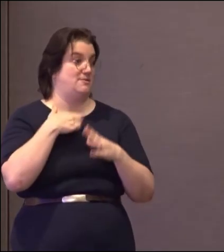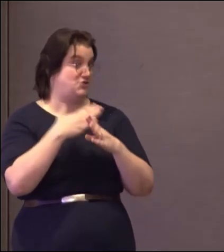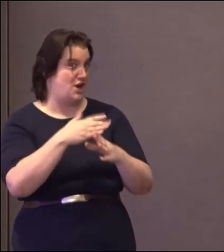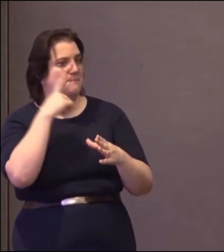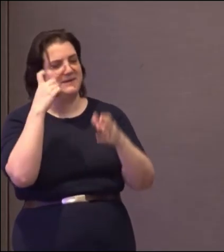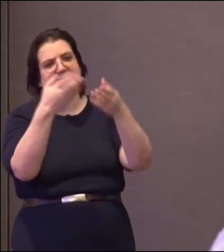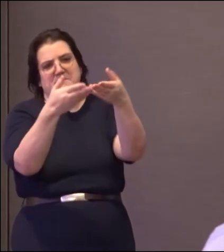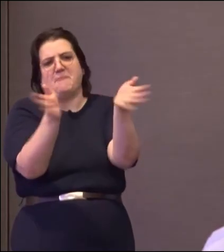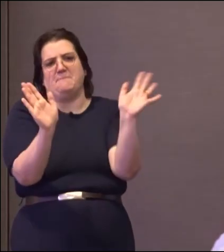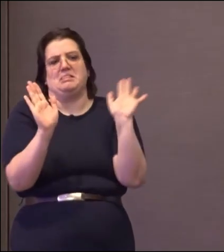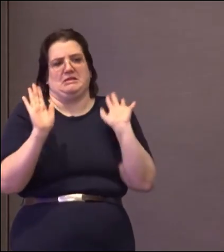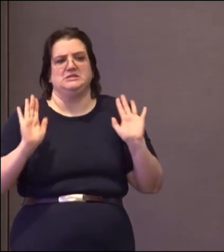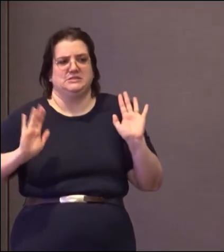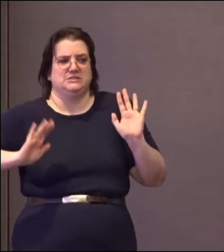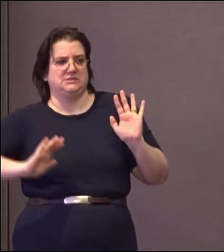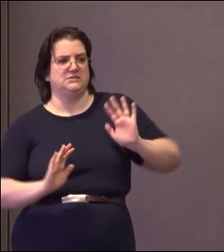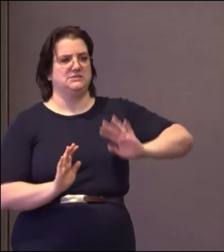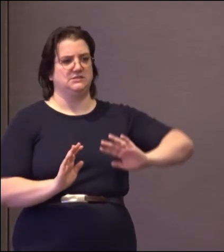it's a public